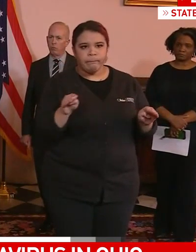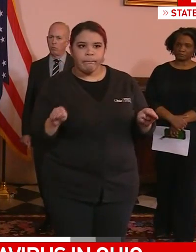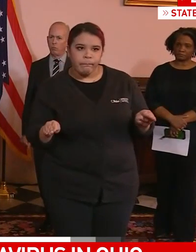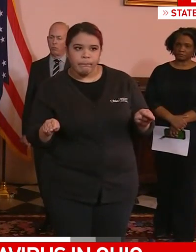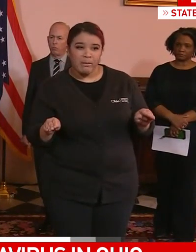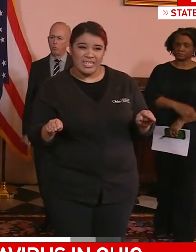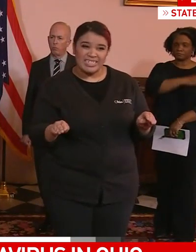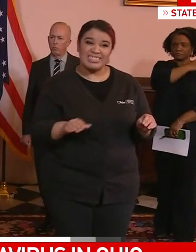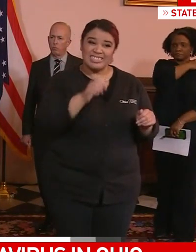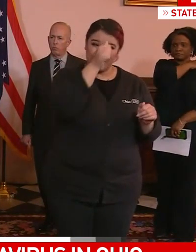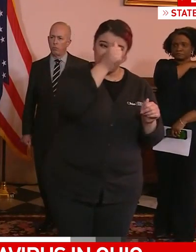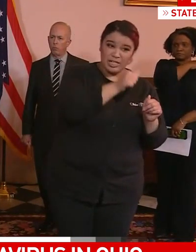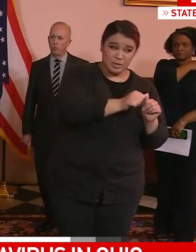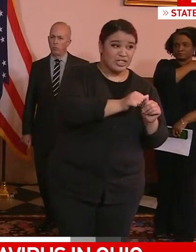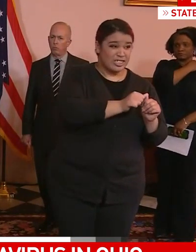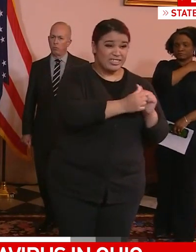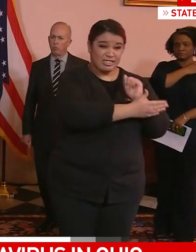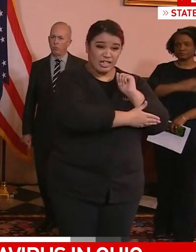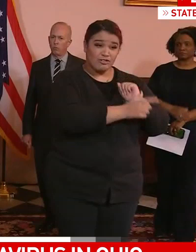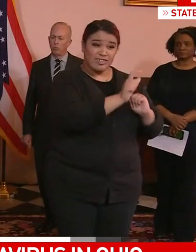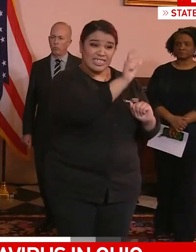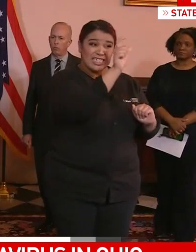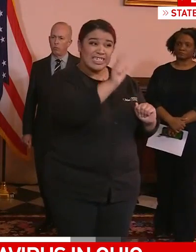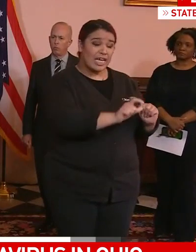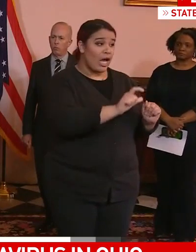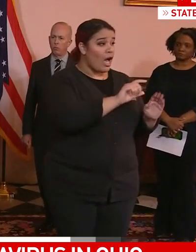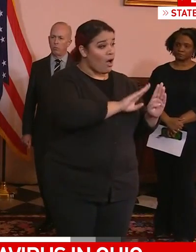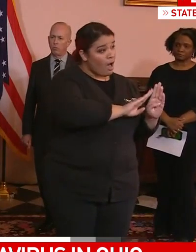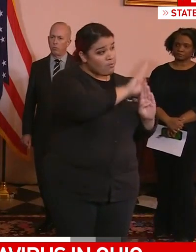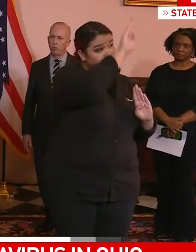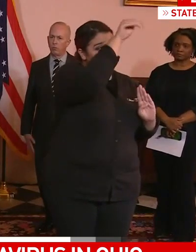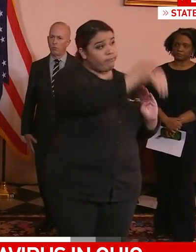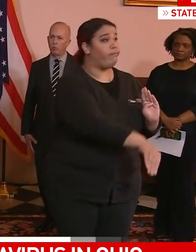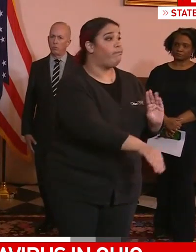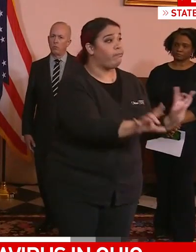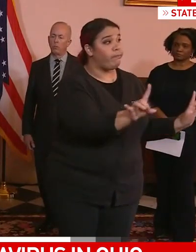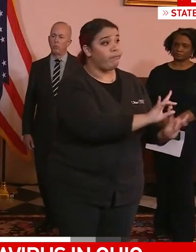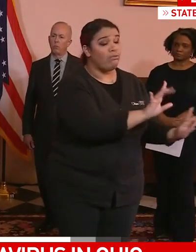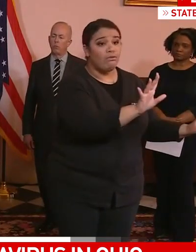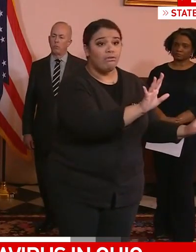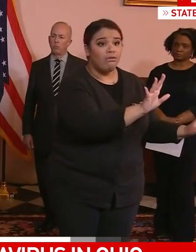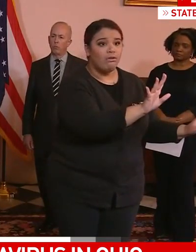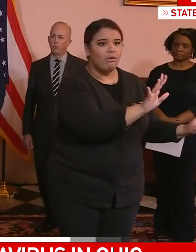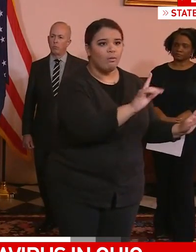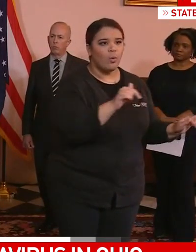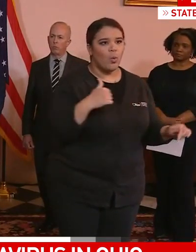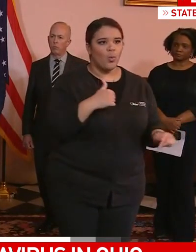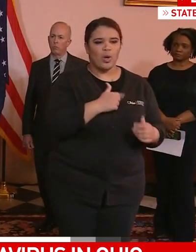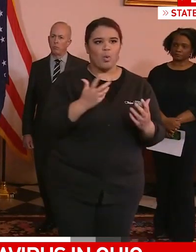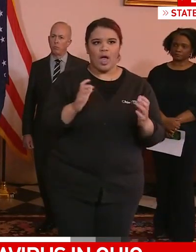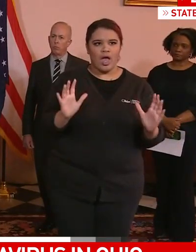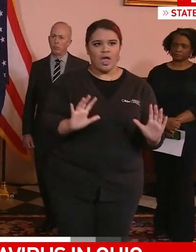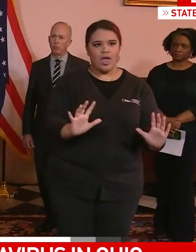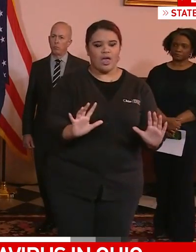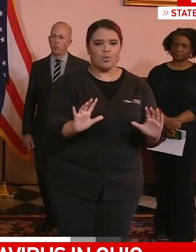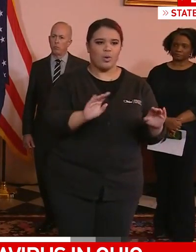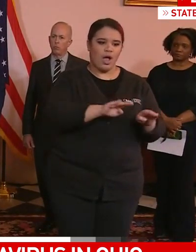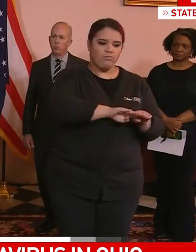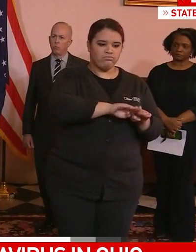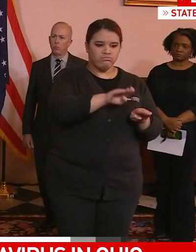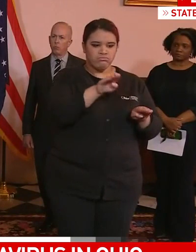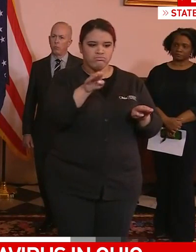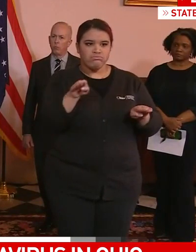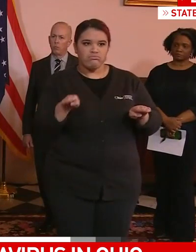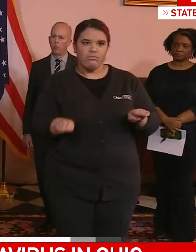in Italy. So we're not in a situation where we're overrun, where we don't have the